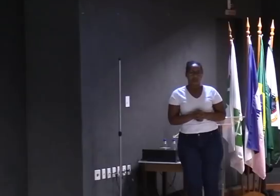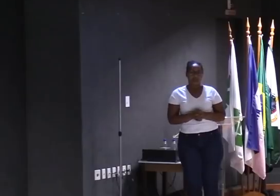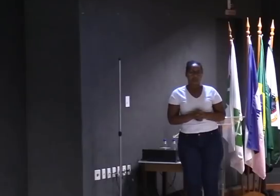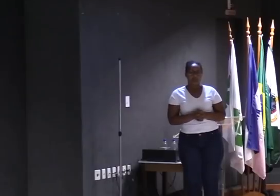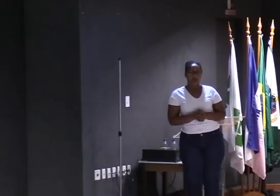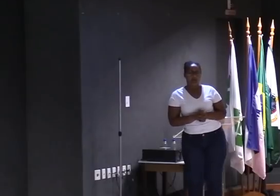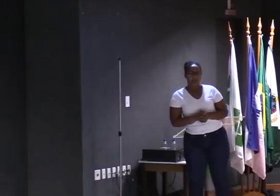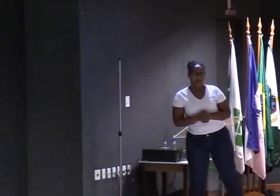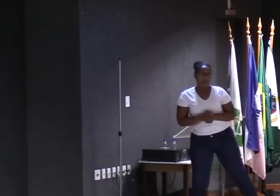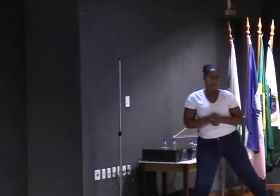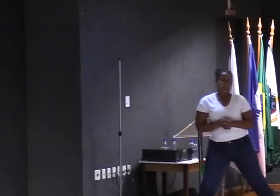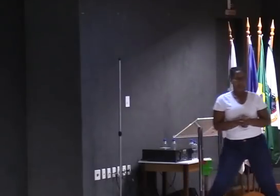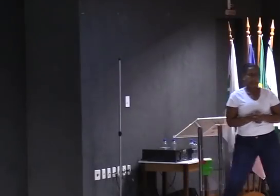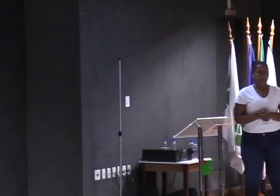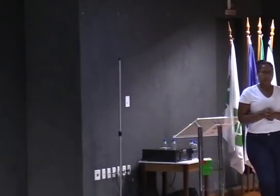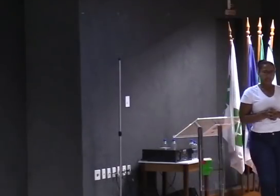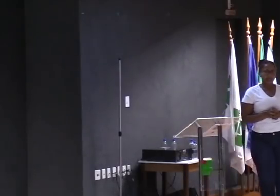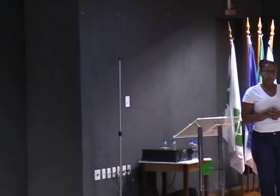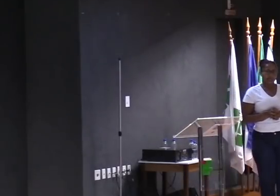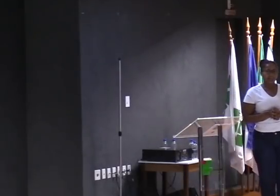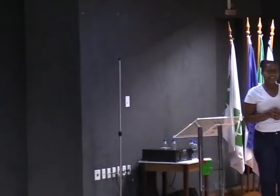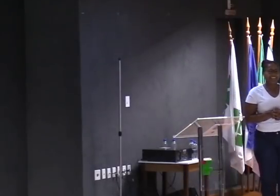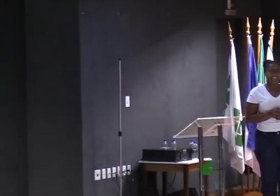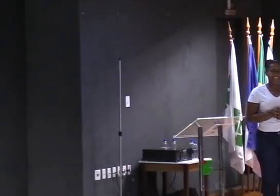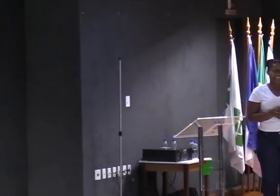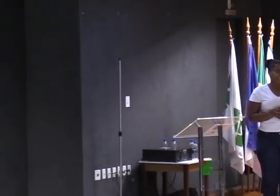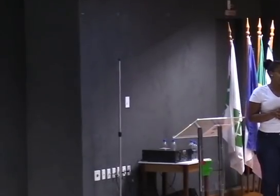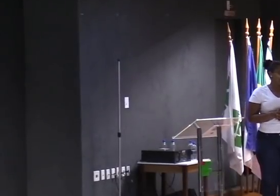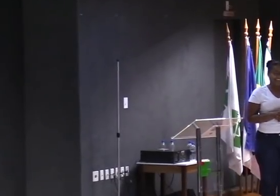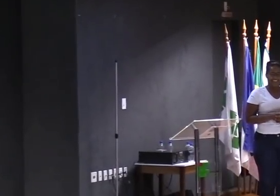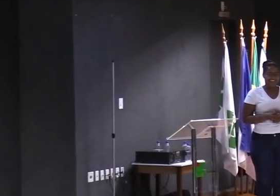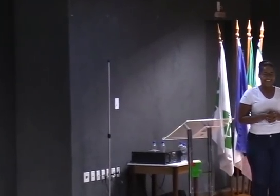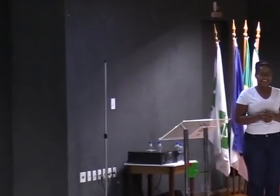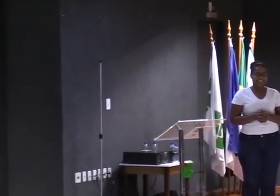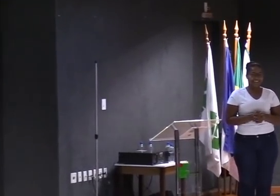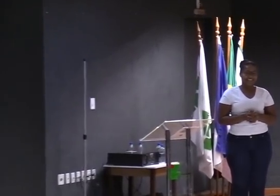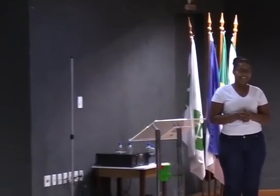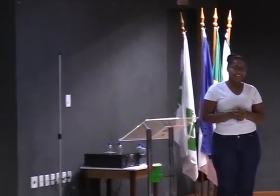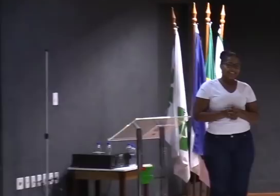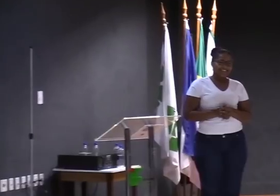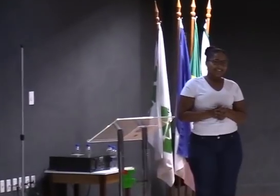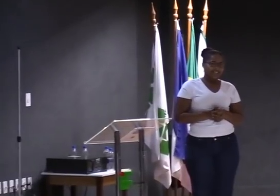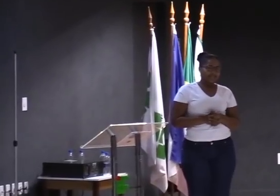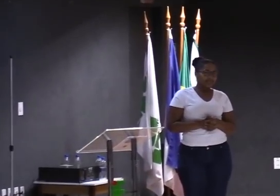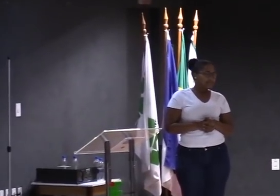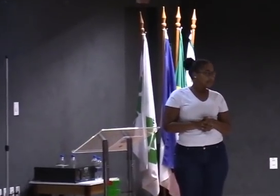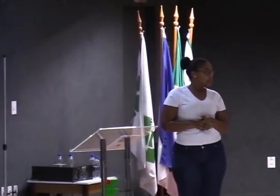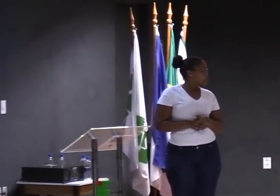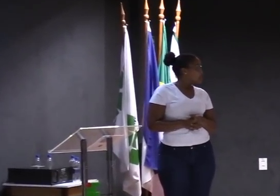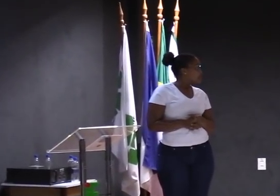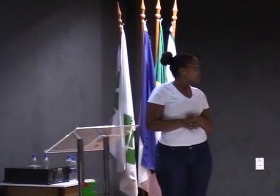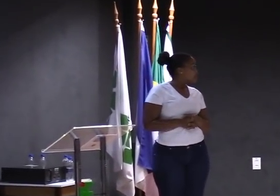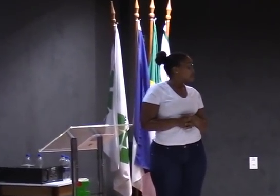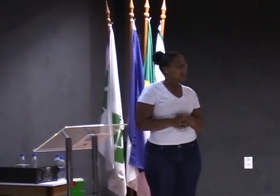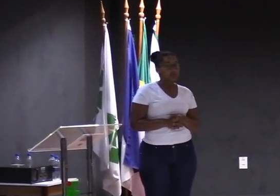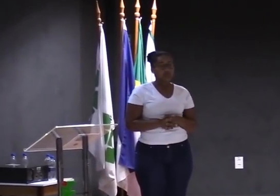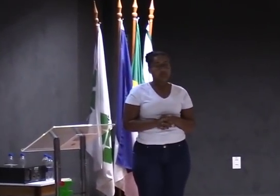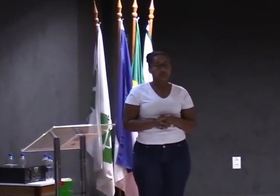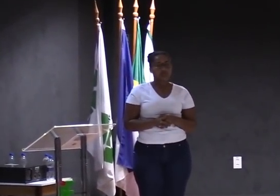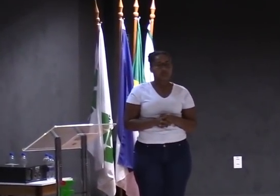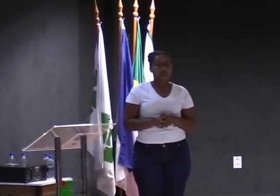students' daily life and math. Try to find inside the scholar community and